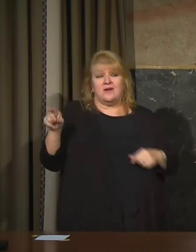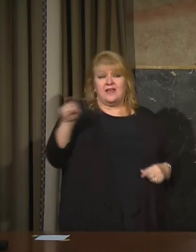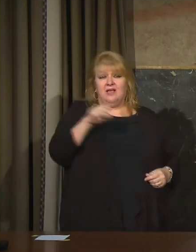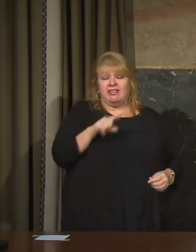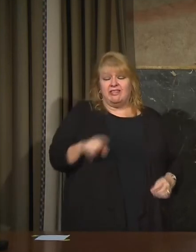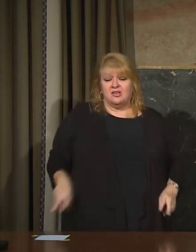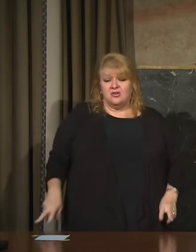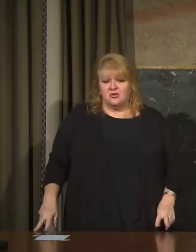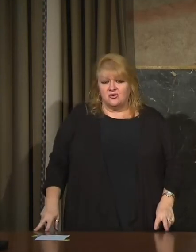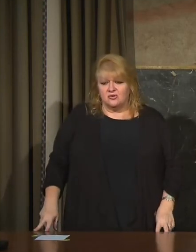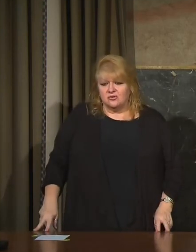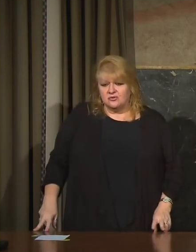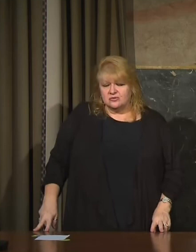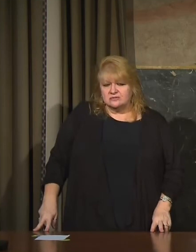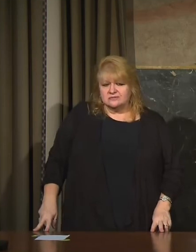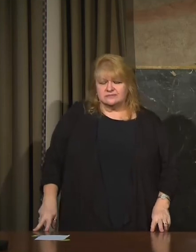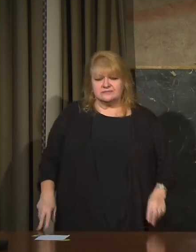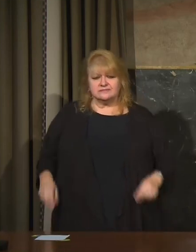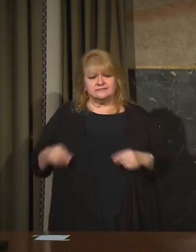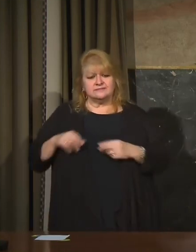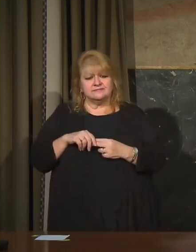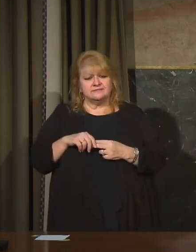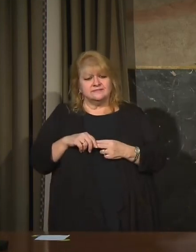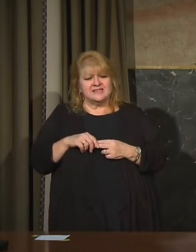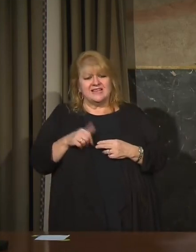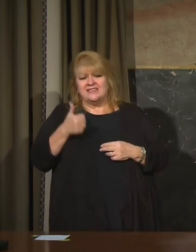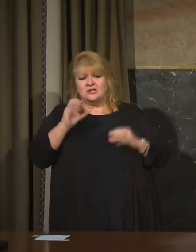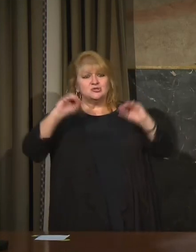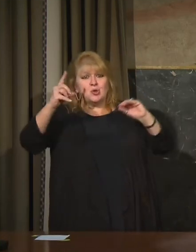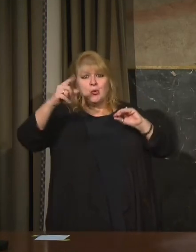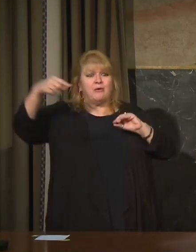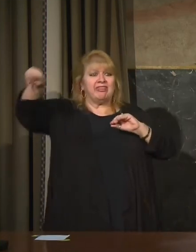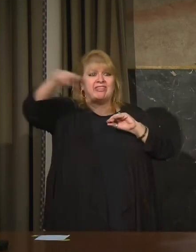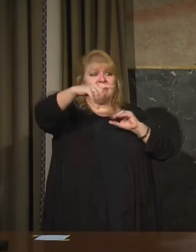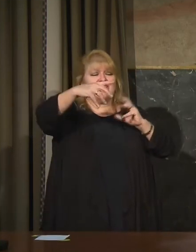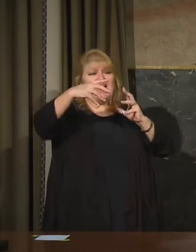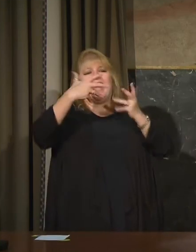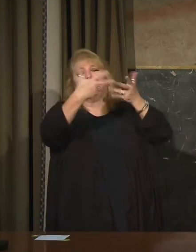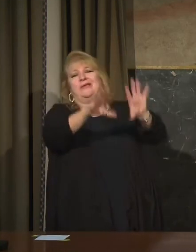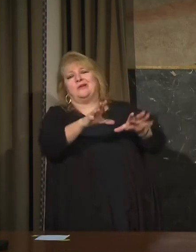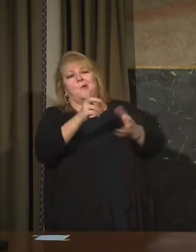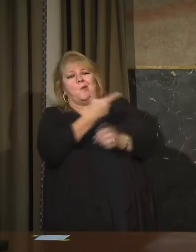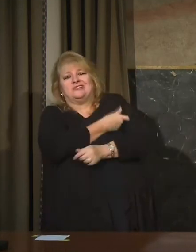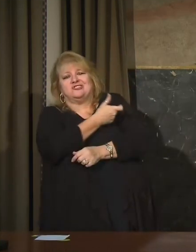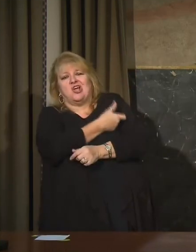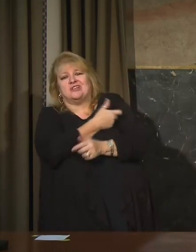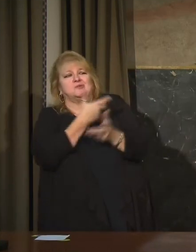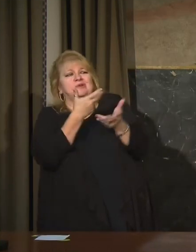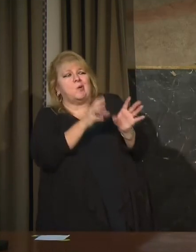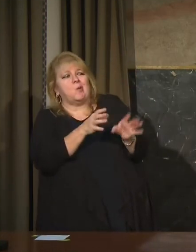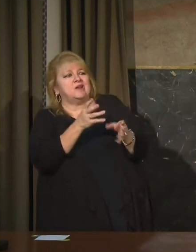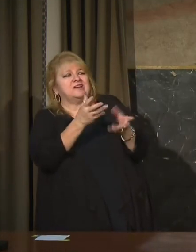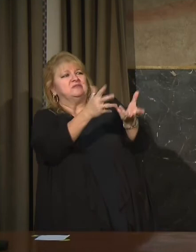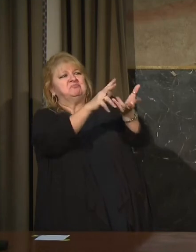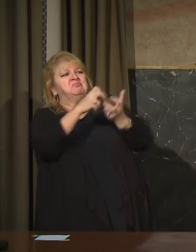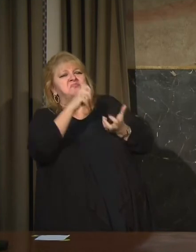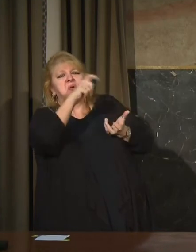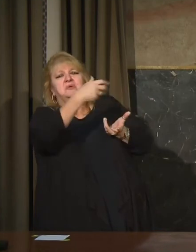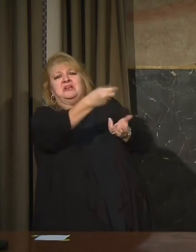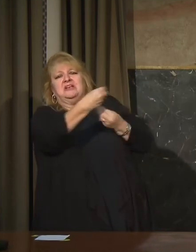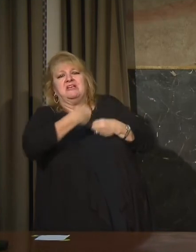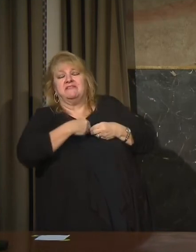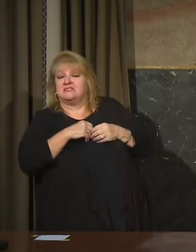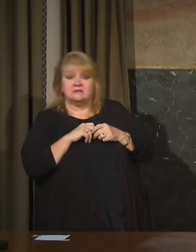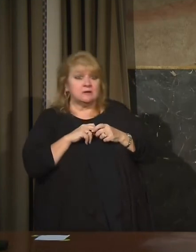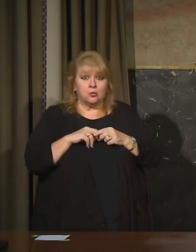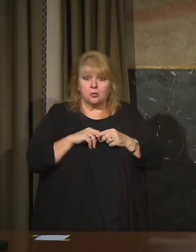who doesn't want to do better and get more shots in people's arms, which is precisely why we're going to minimize the number of vaccine that stays on